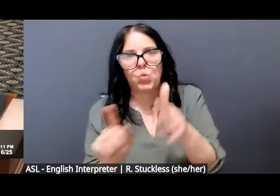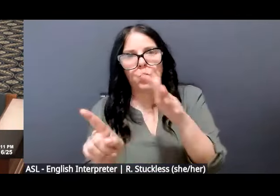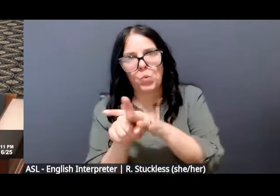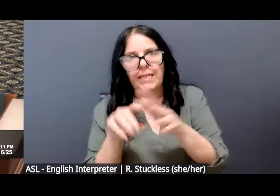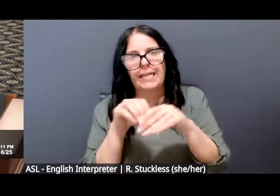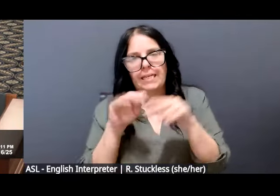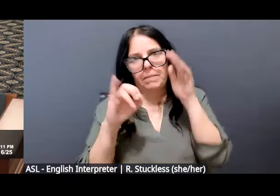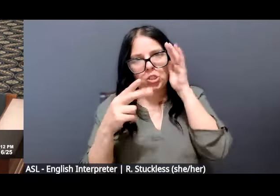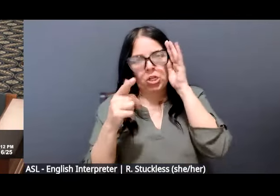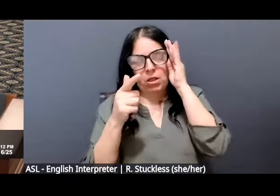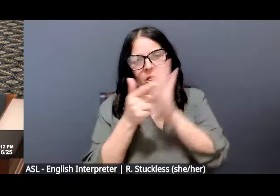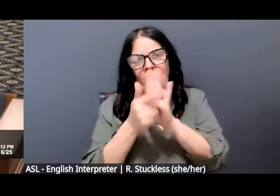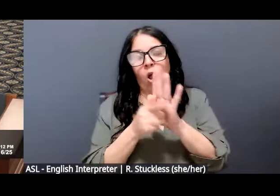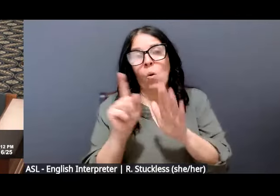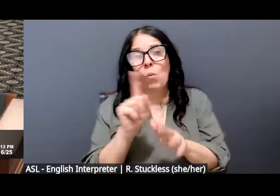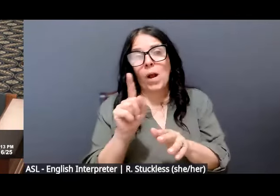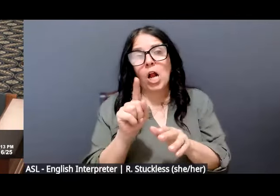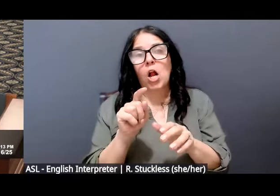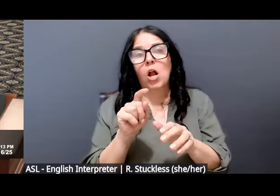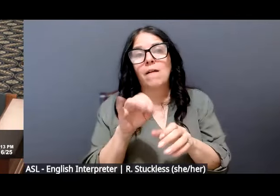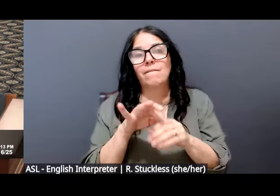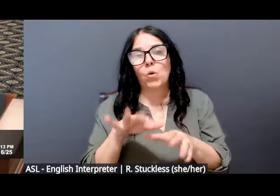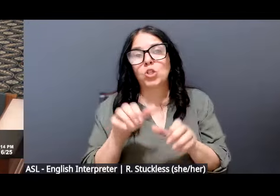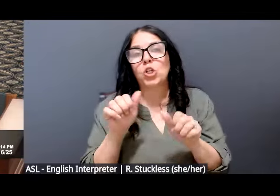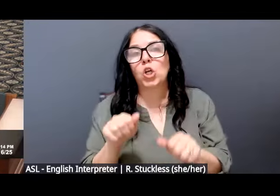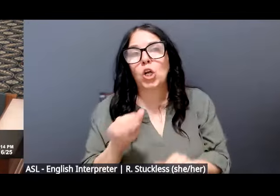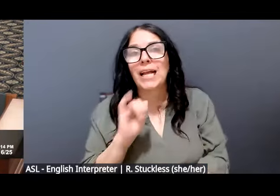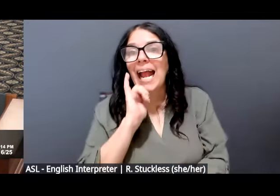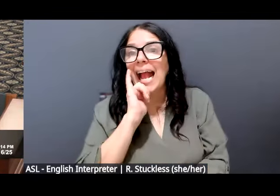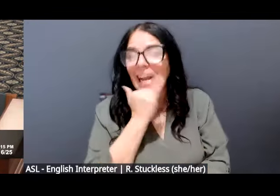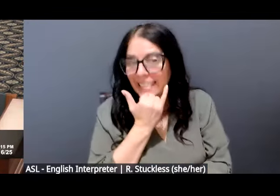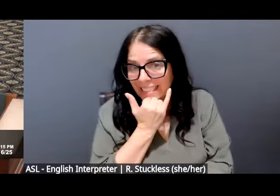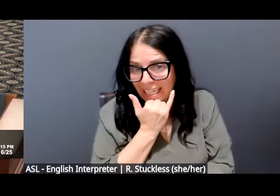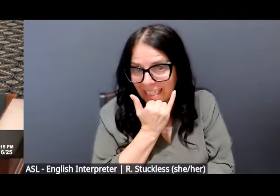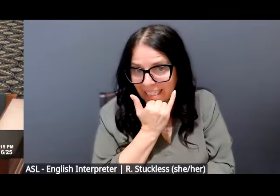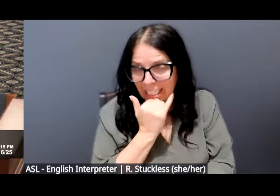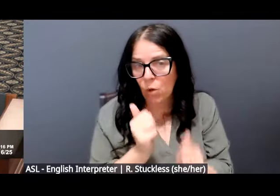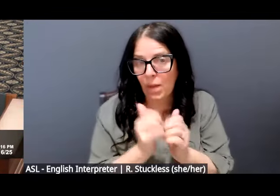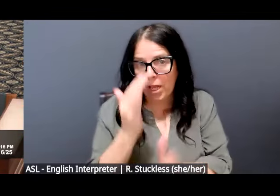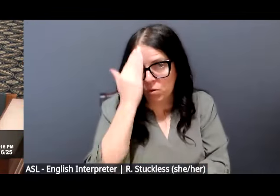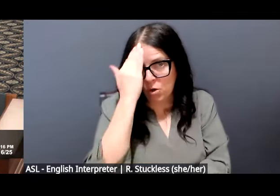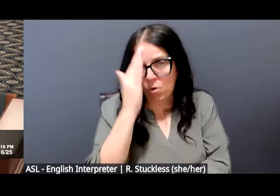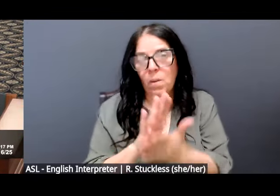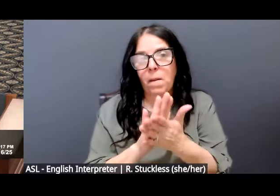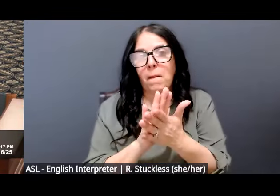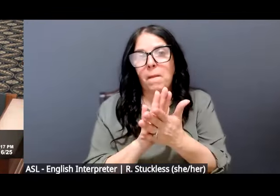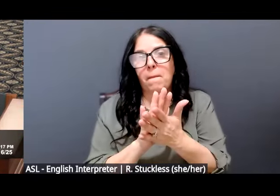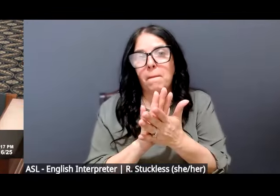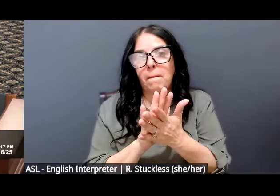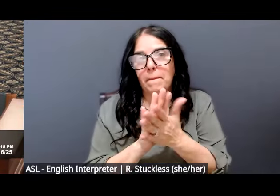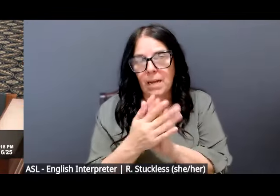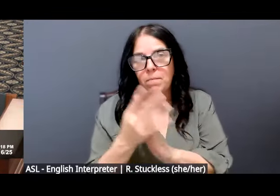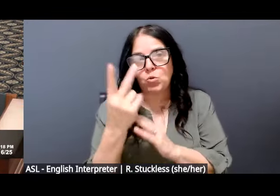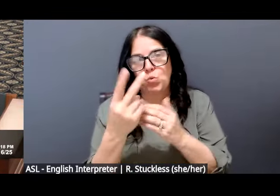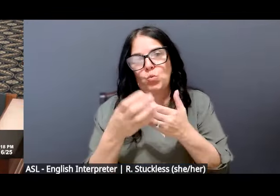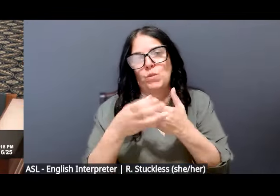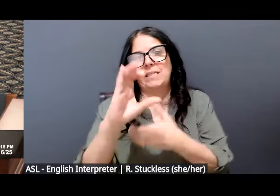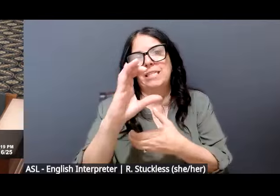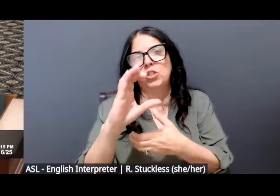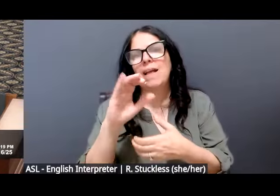where voters could accidentally, without being informed of it, create a new two-tier structure. And I think that's a distinction because it's not